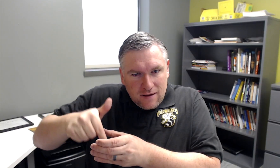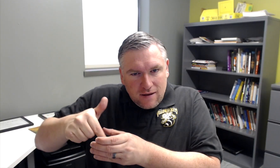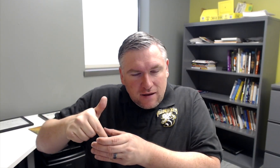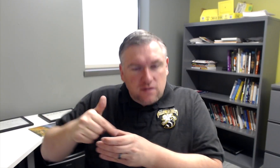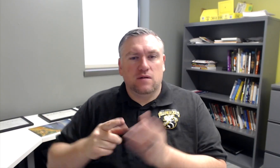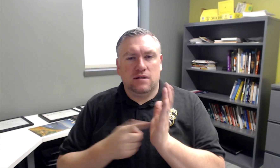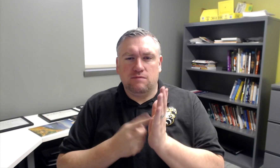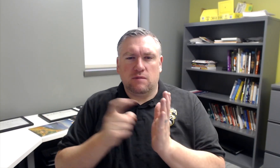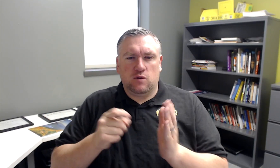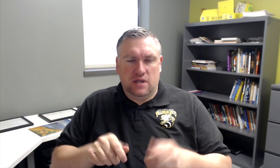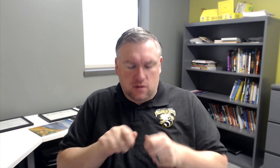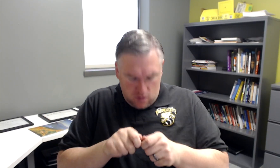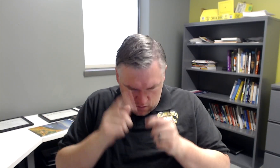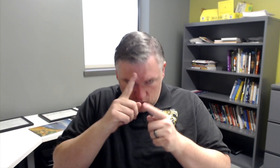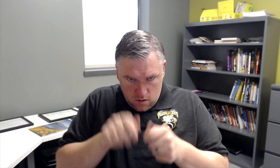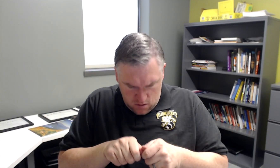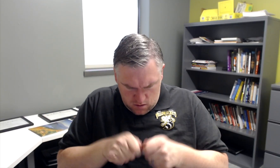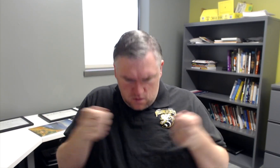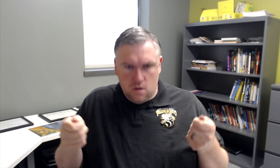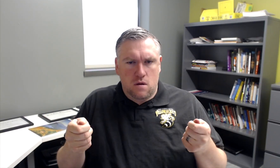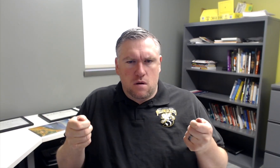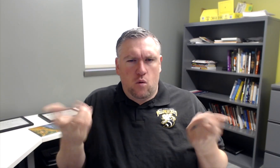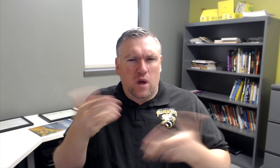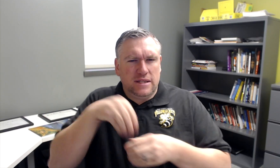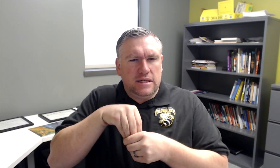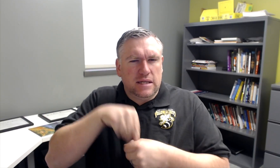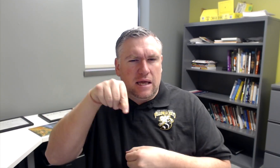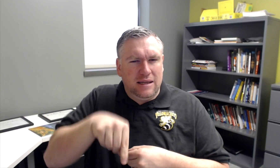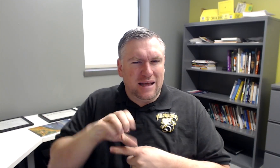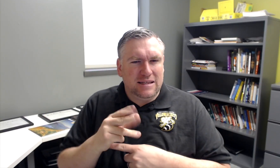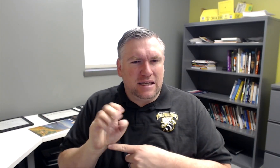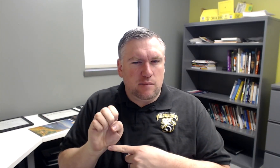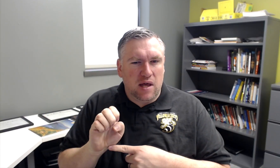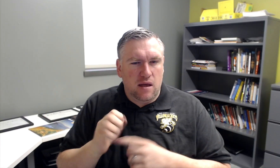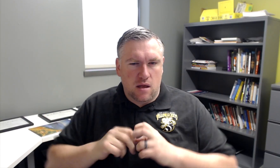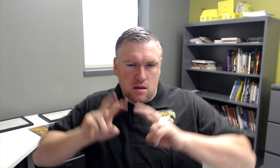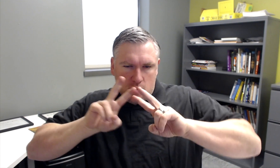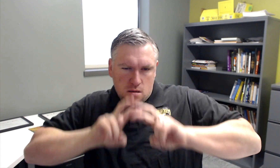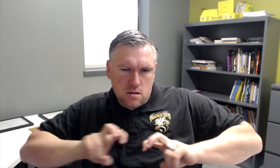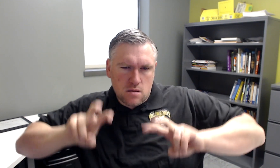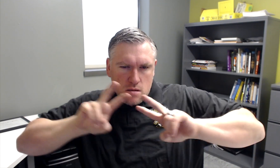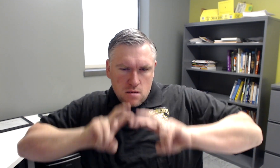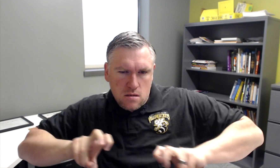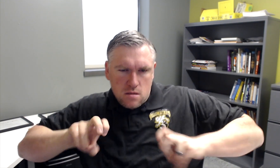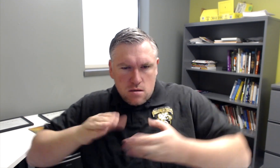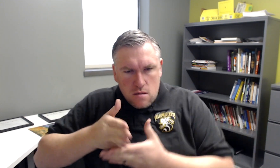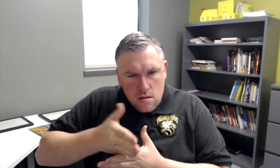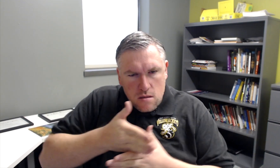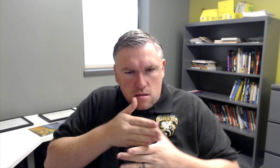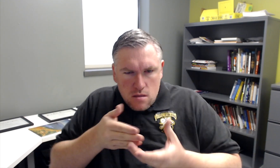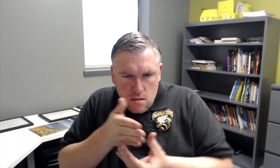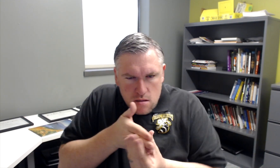are small folders. So we really need to open that up and be like, what is inside this schema?